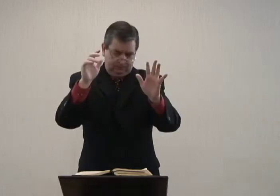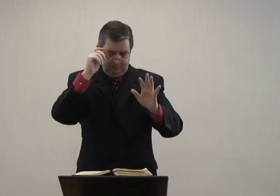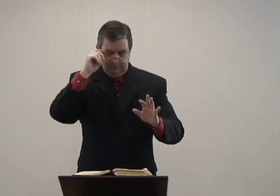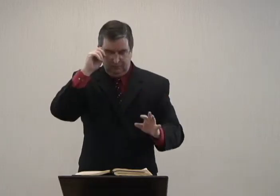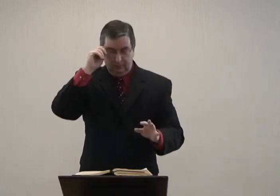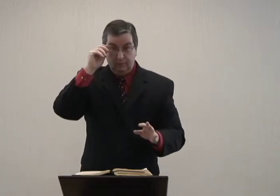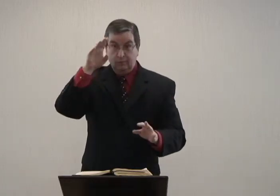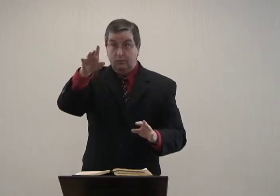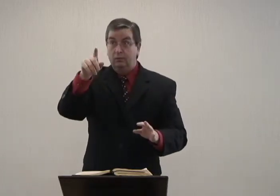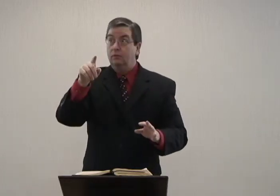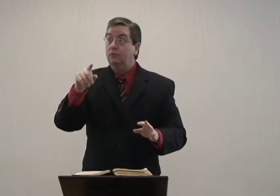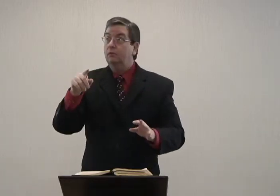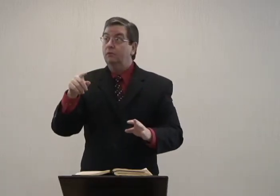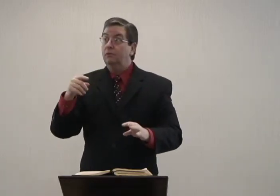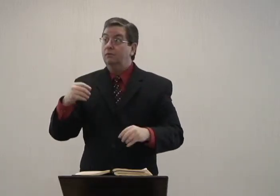example,